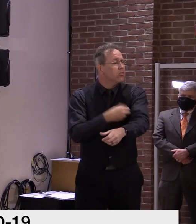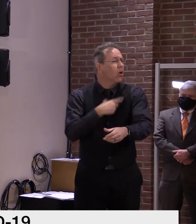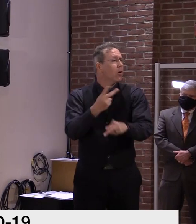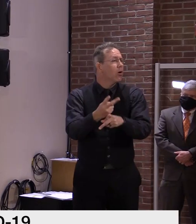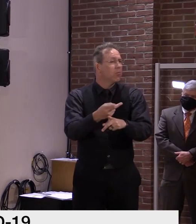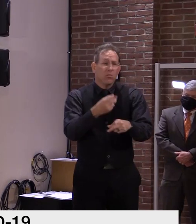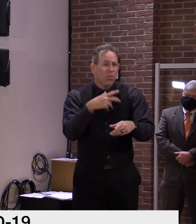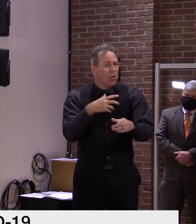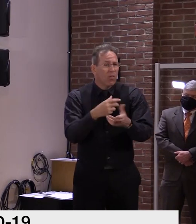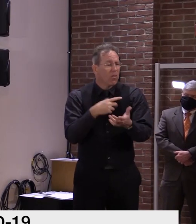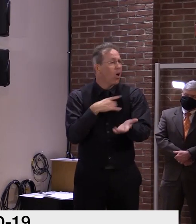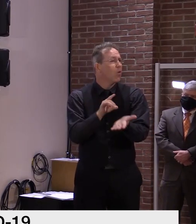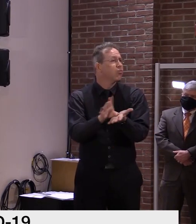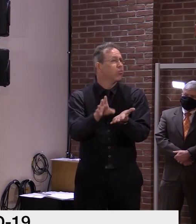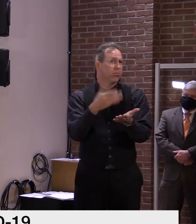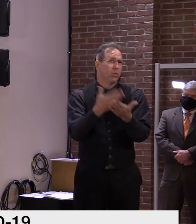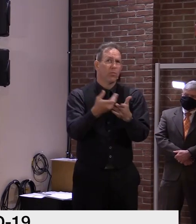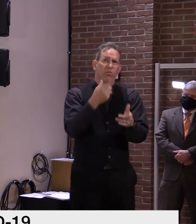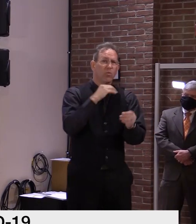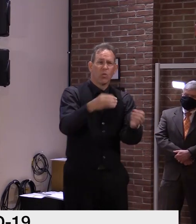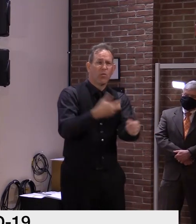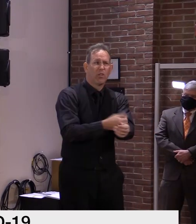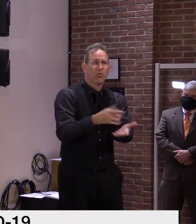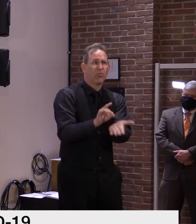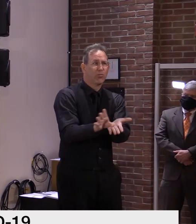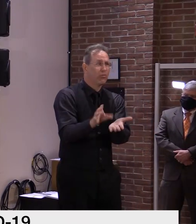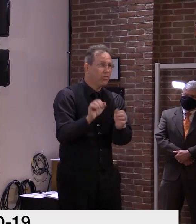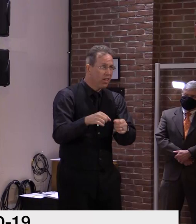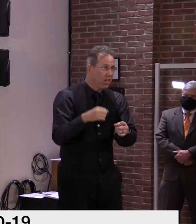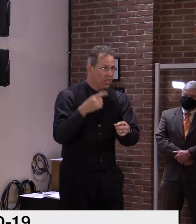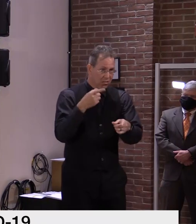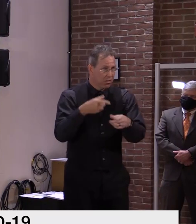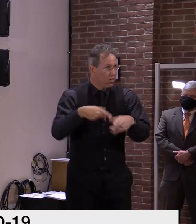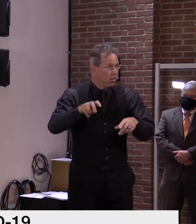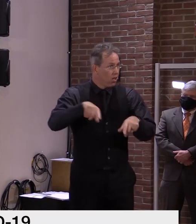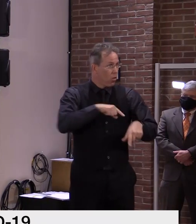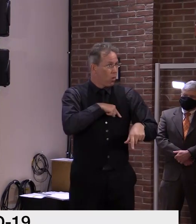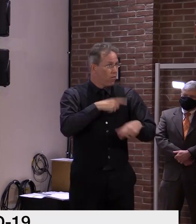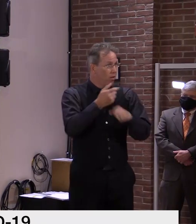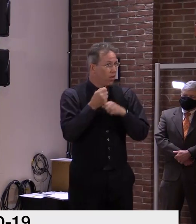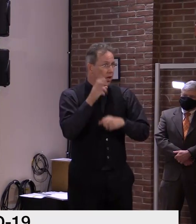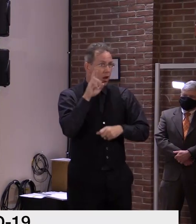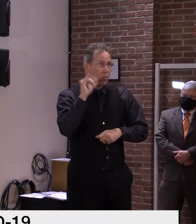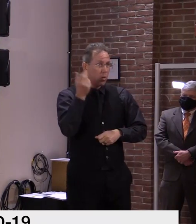insurance if they're not working because they didn't get vaccinated?